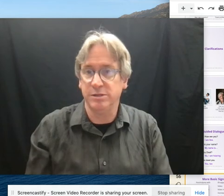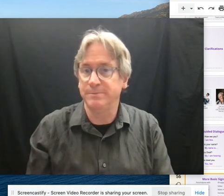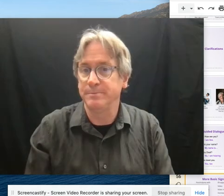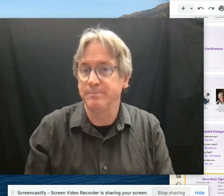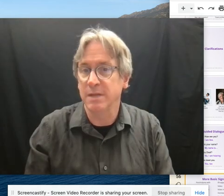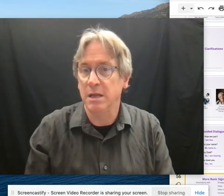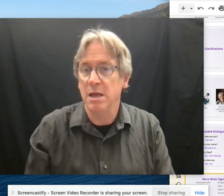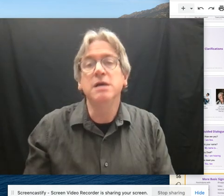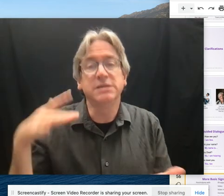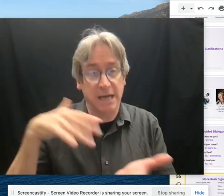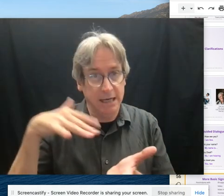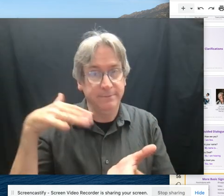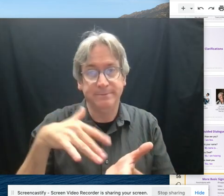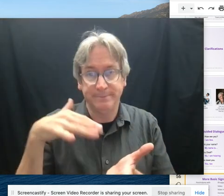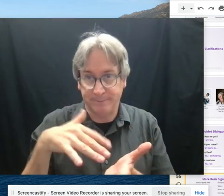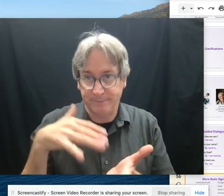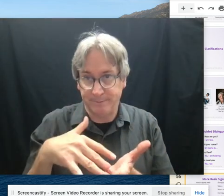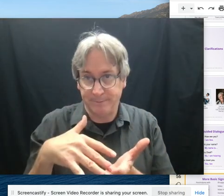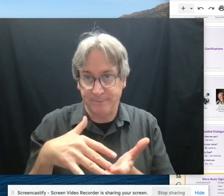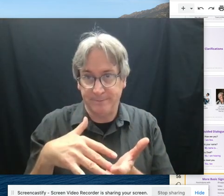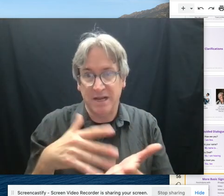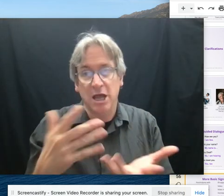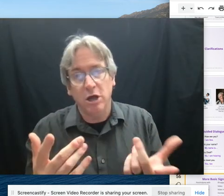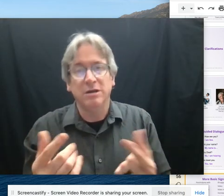the videos. Study.